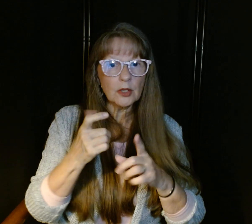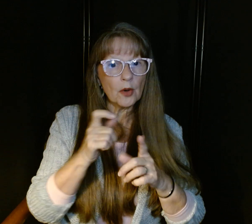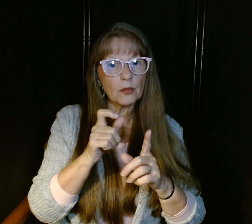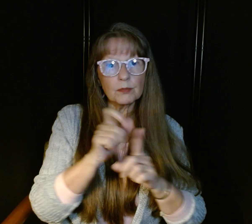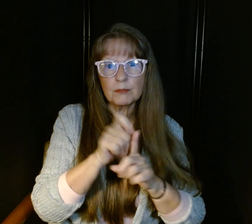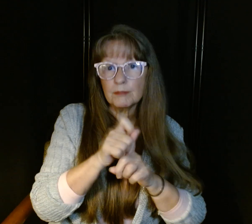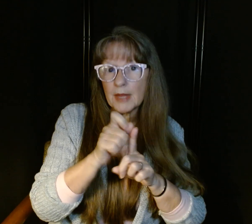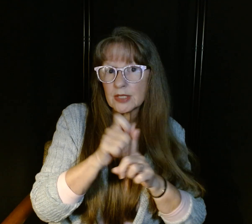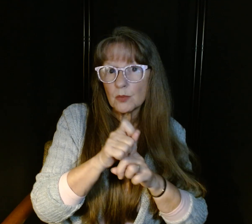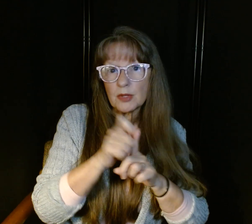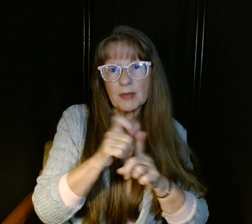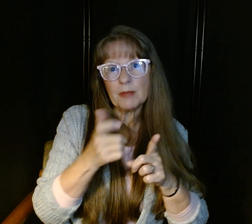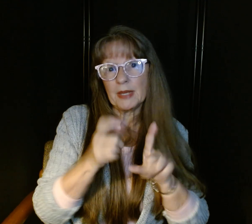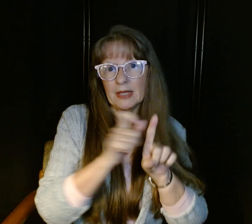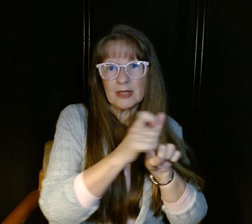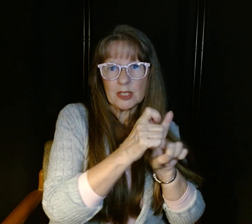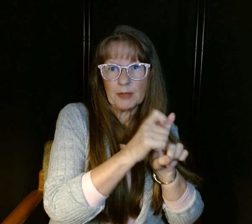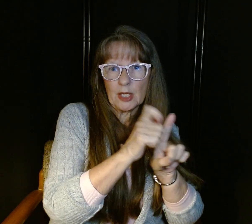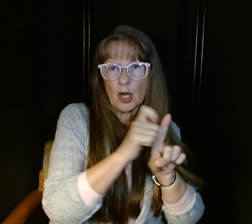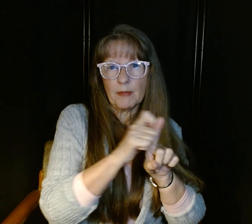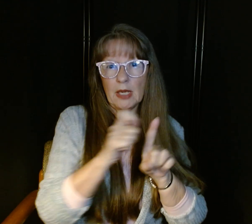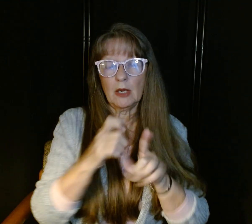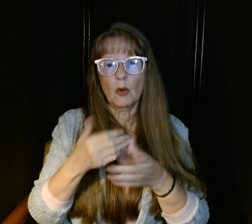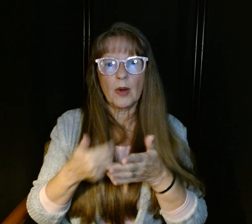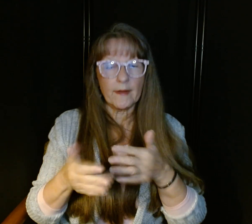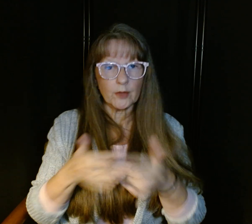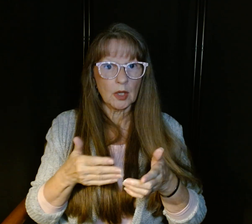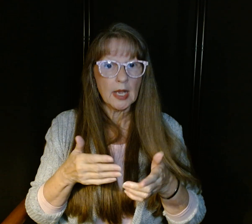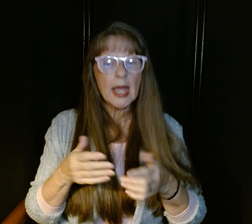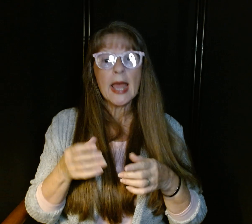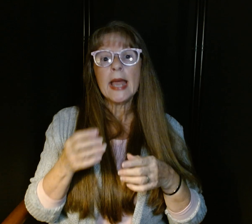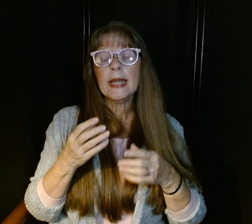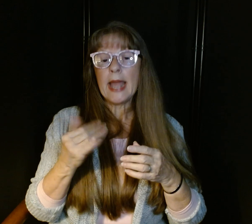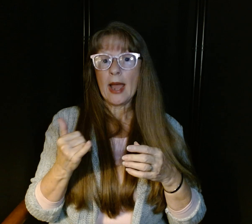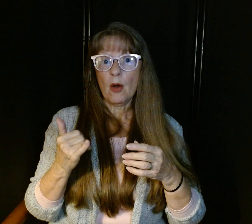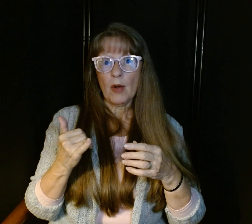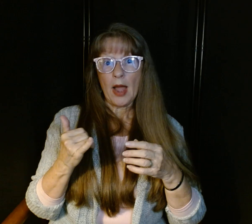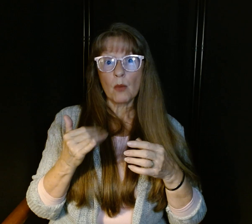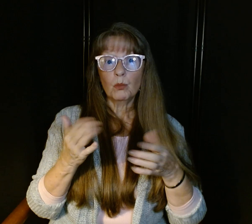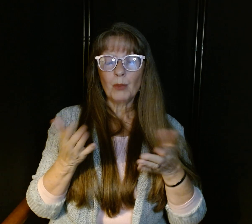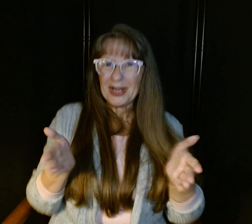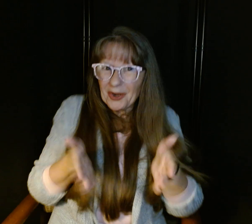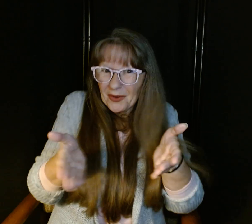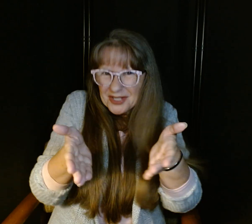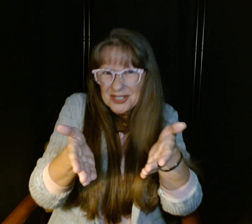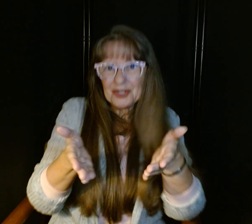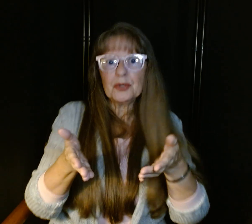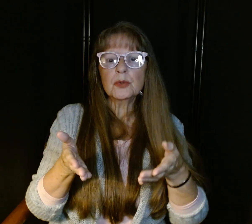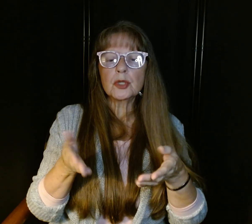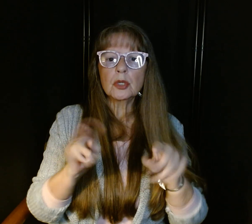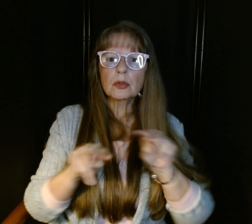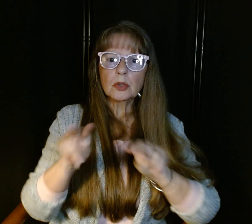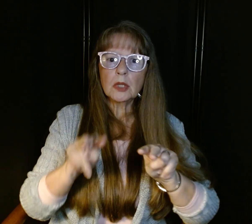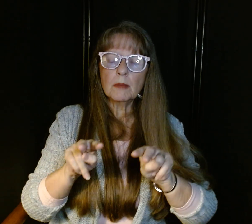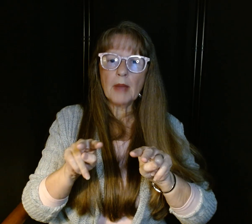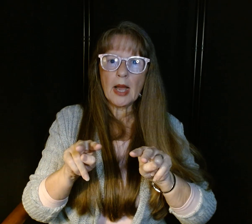know, messing with me, this is picking on me or whatever. Now, I encourage you to look at